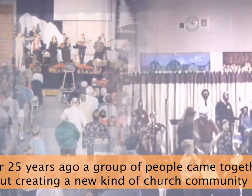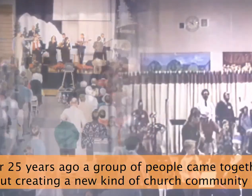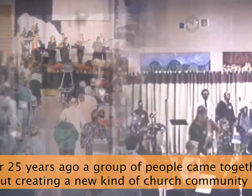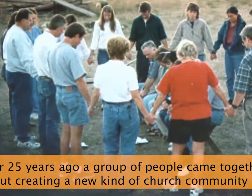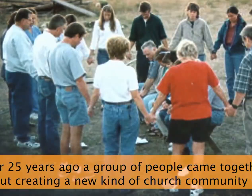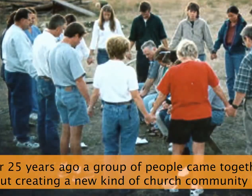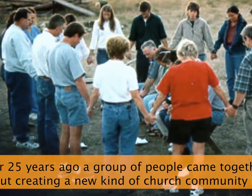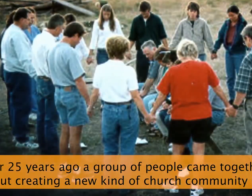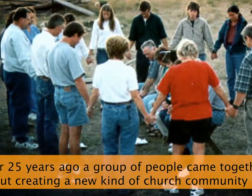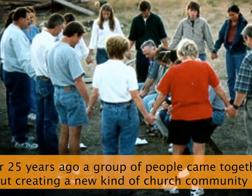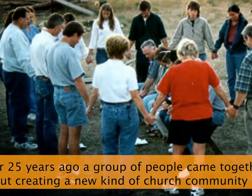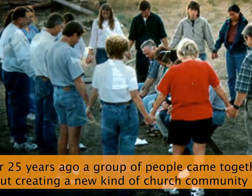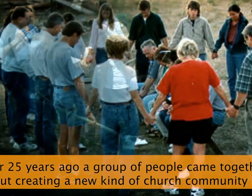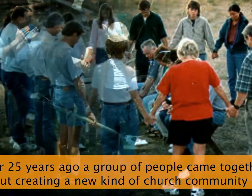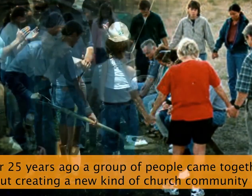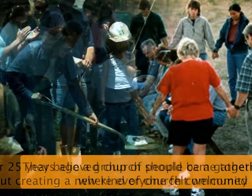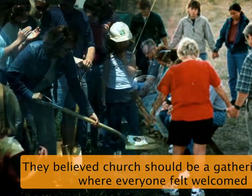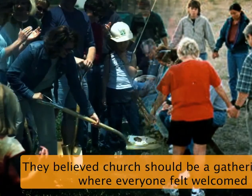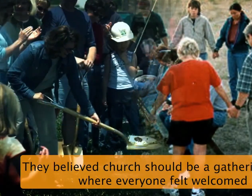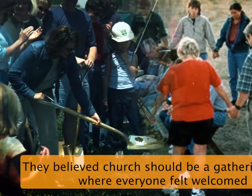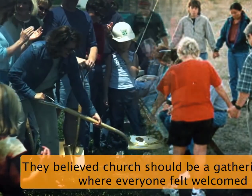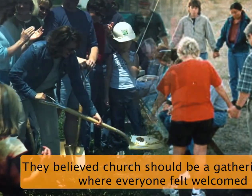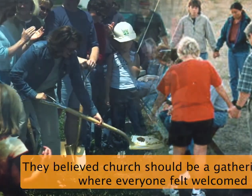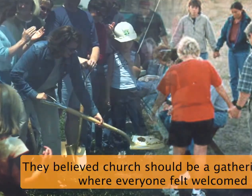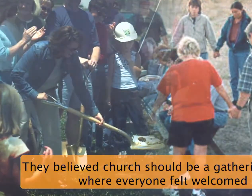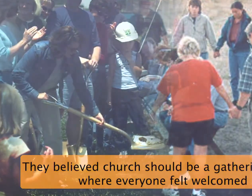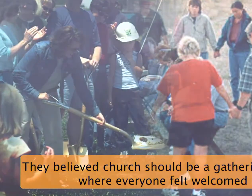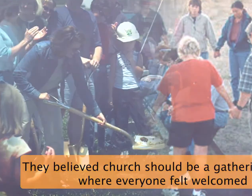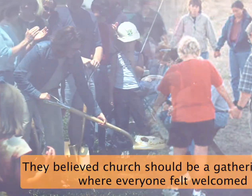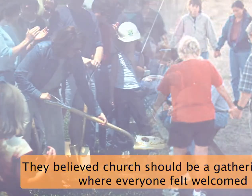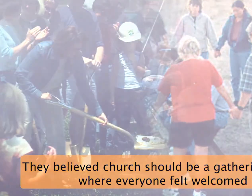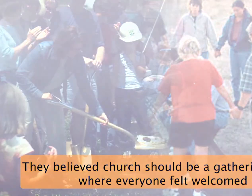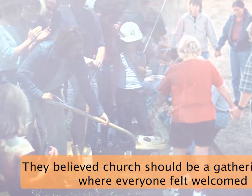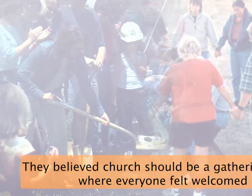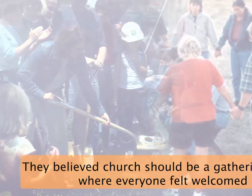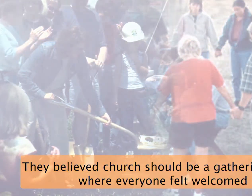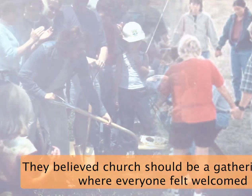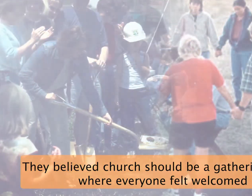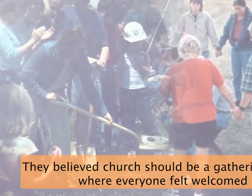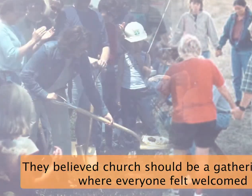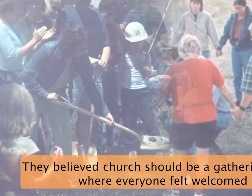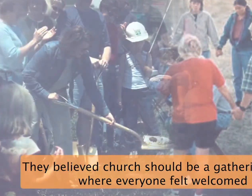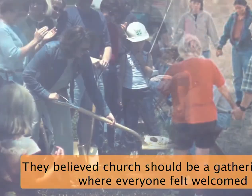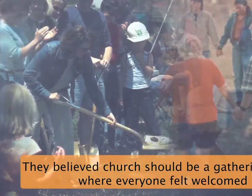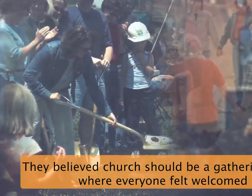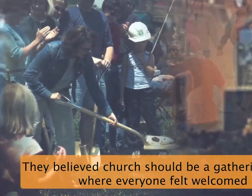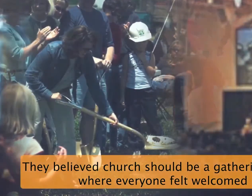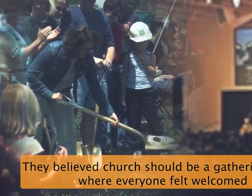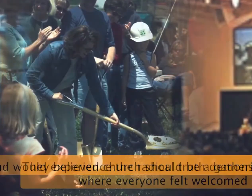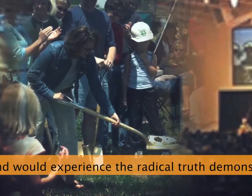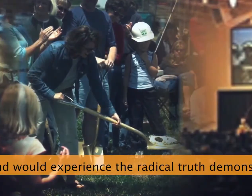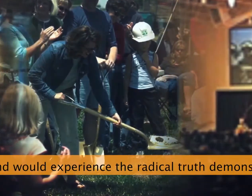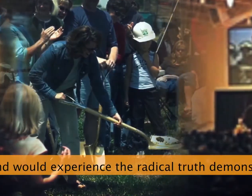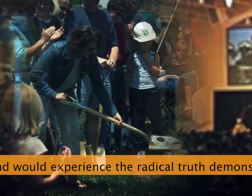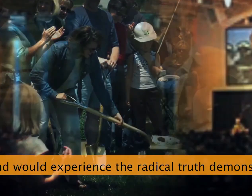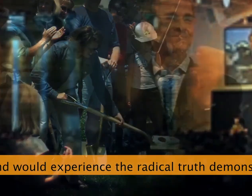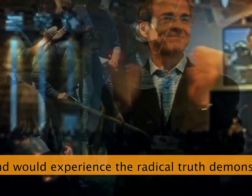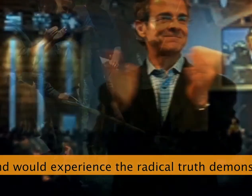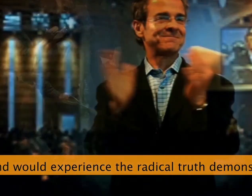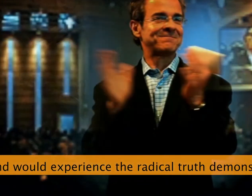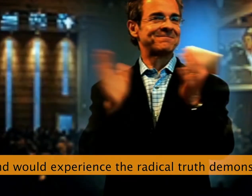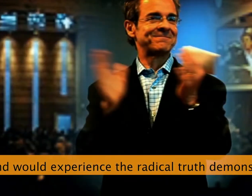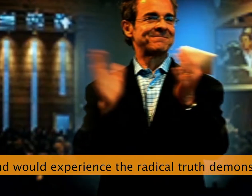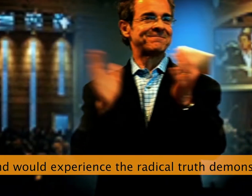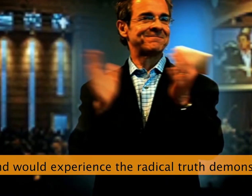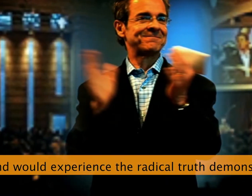church community in Loveland, Colorado. They believed church should be a gathering place where everyone felt welcomed and would experience